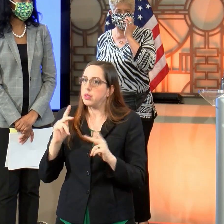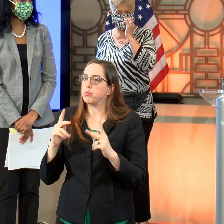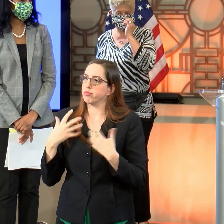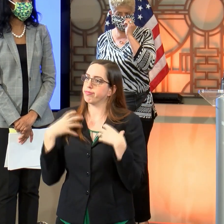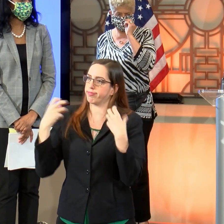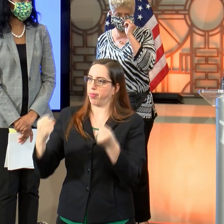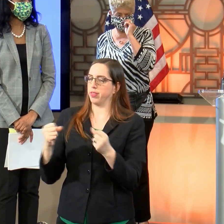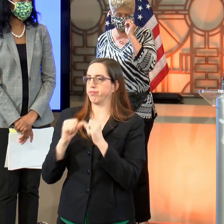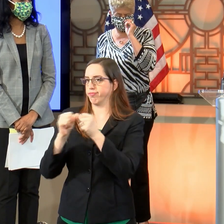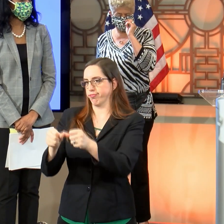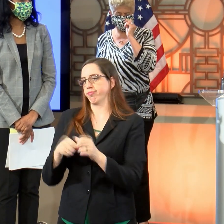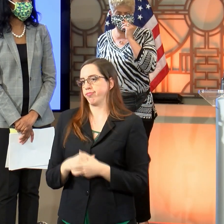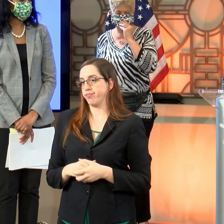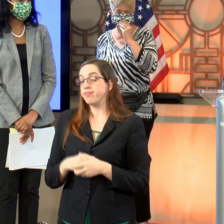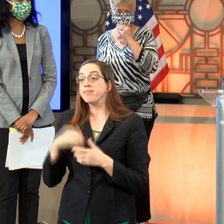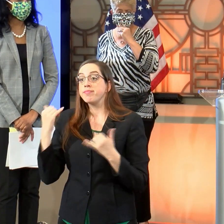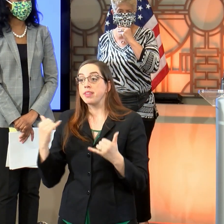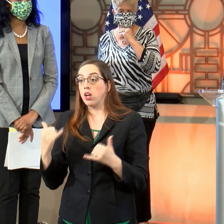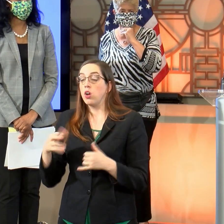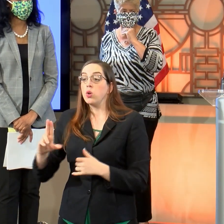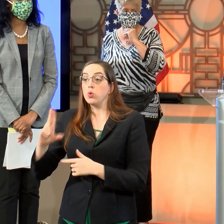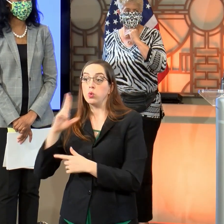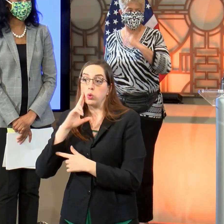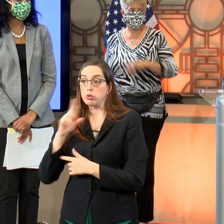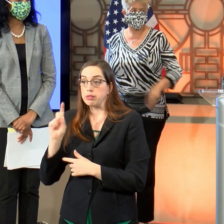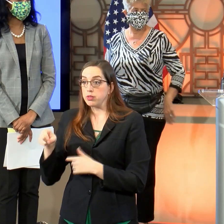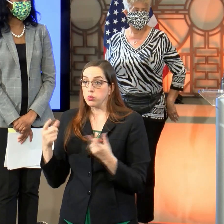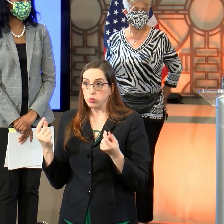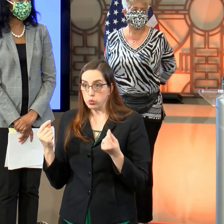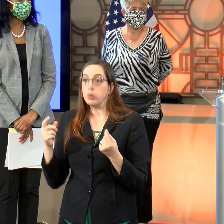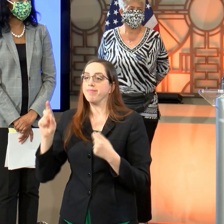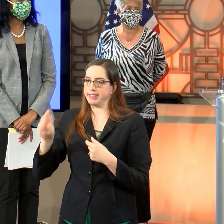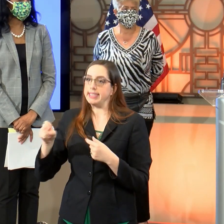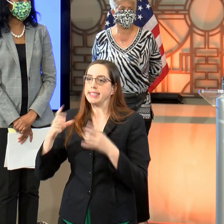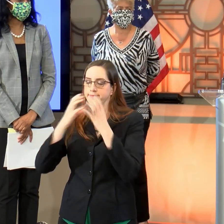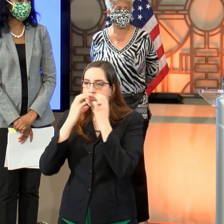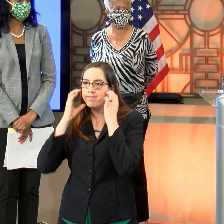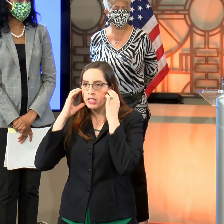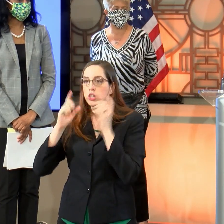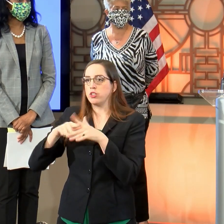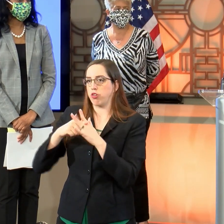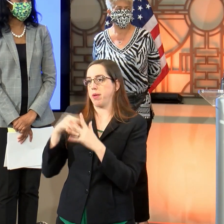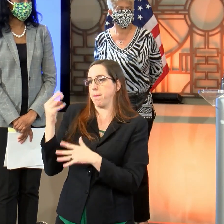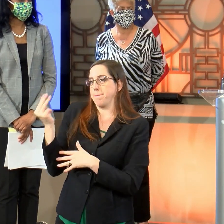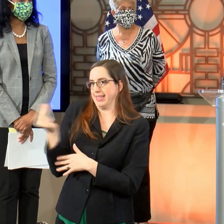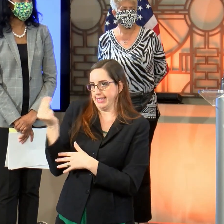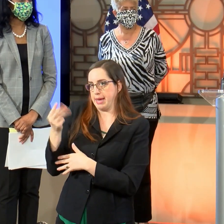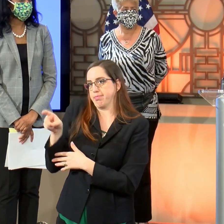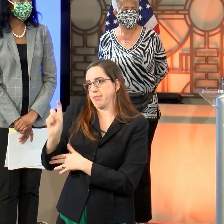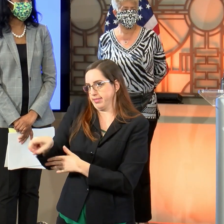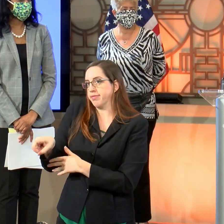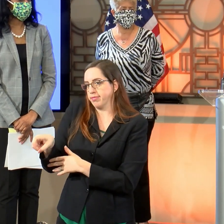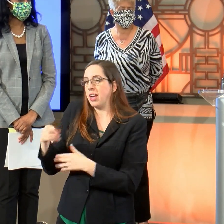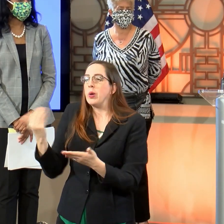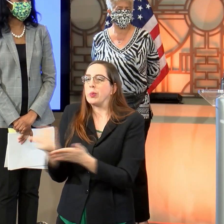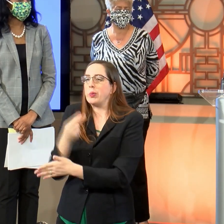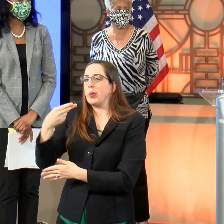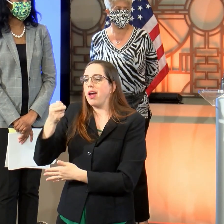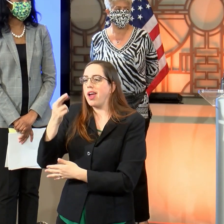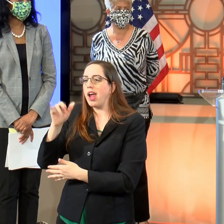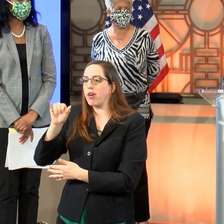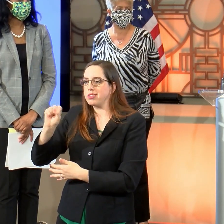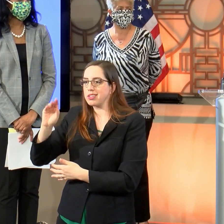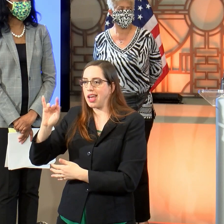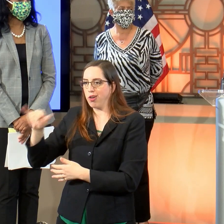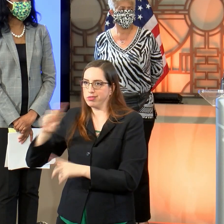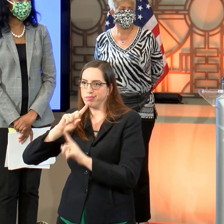be healthy. Now, Houston needs to wear a mask in public starting on Monday to comply with the new Harris County